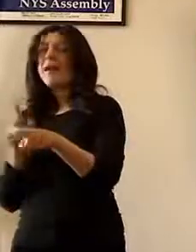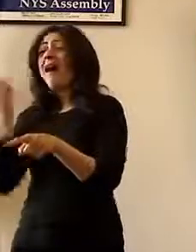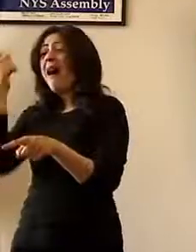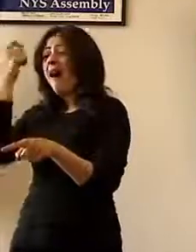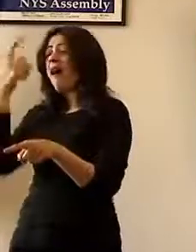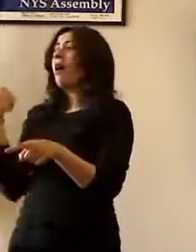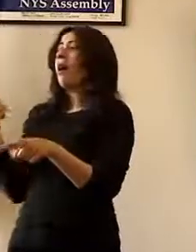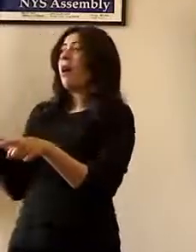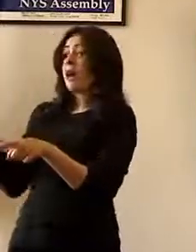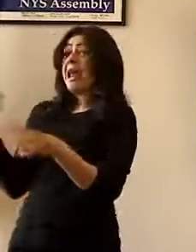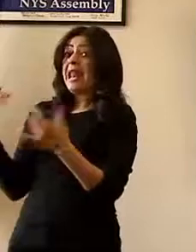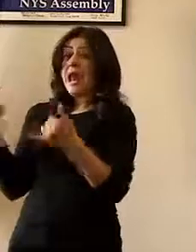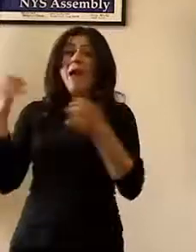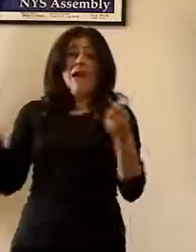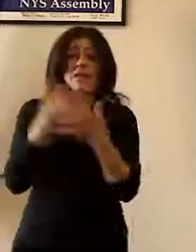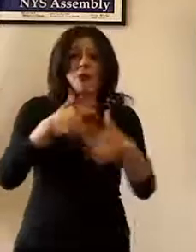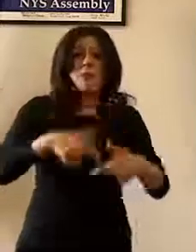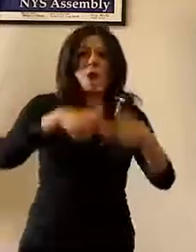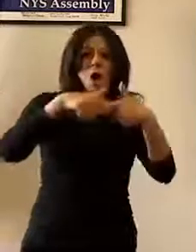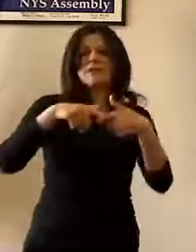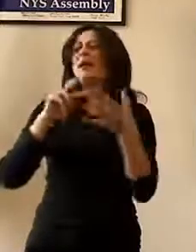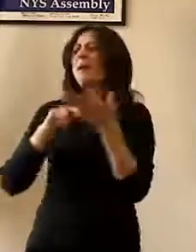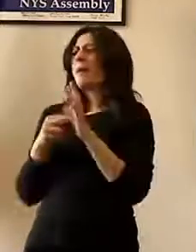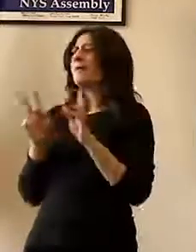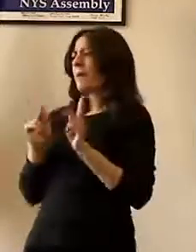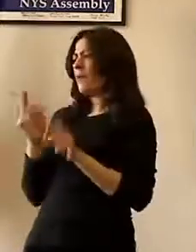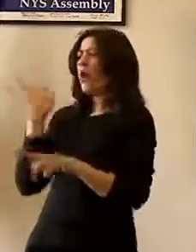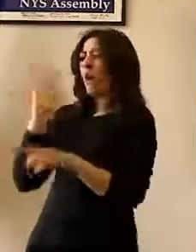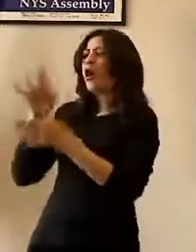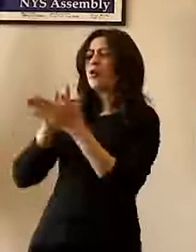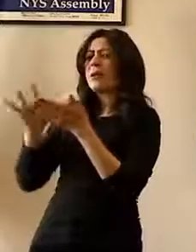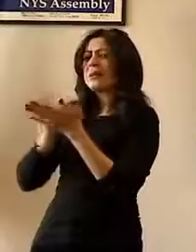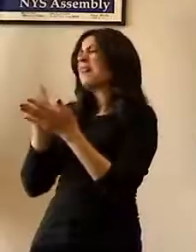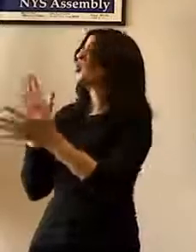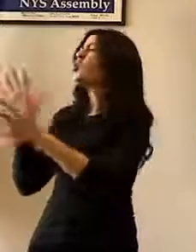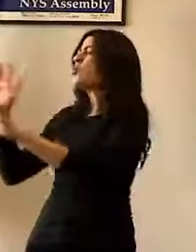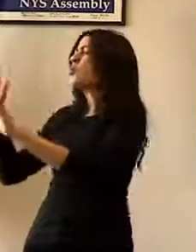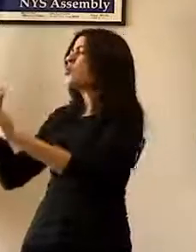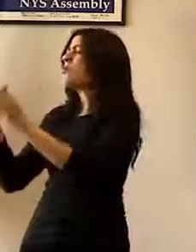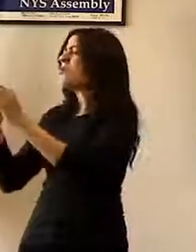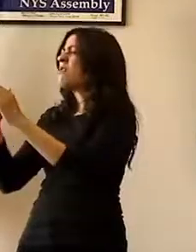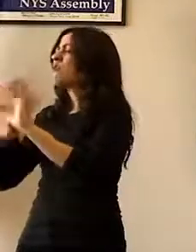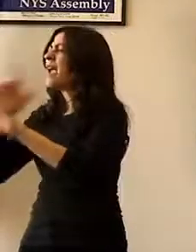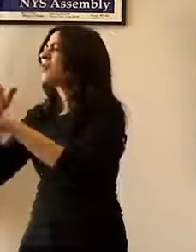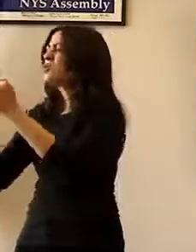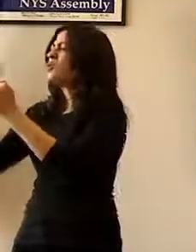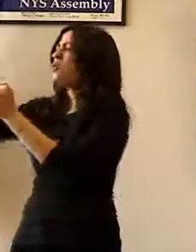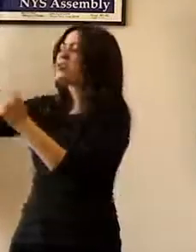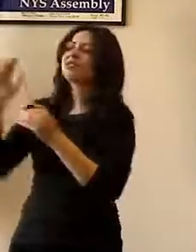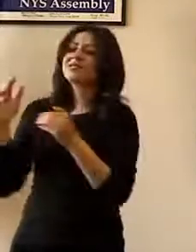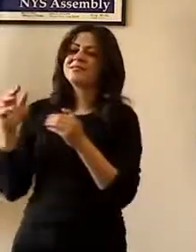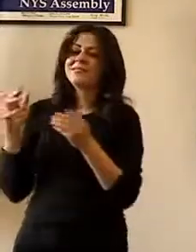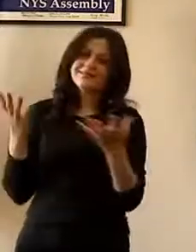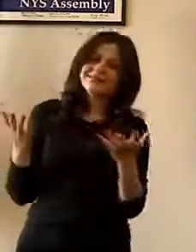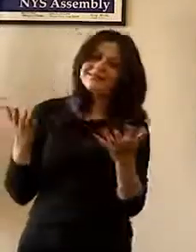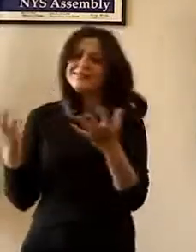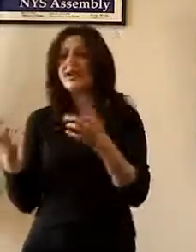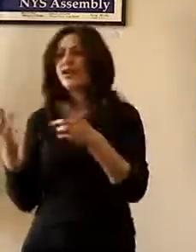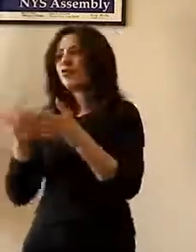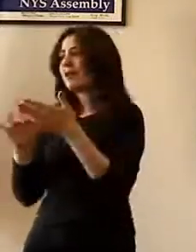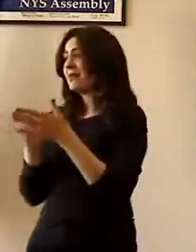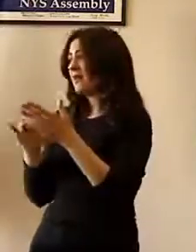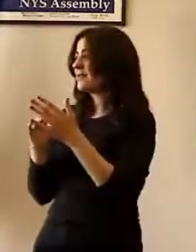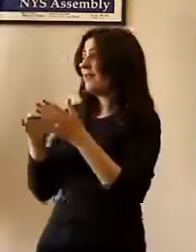of course, they are going to be criticized for perhaps overreacting. So there isn't an easy answer